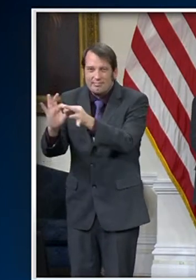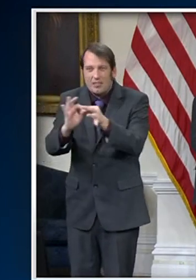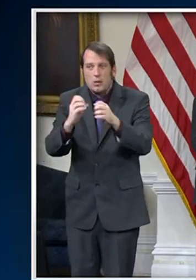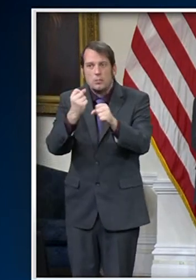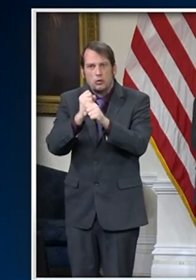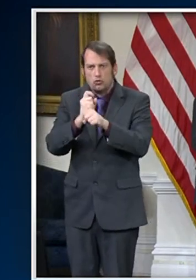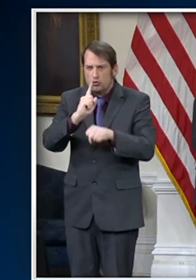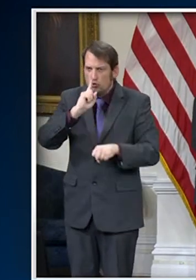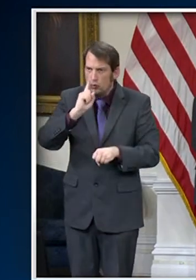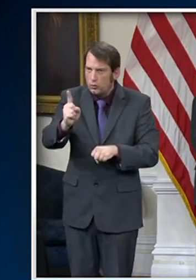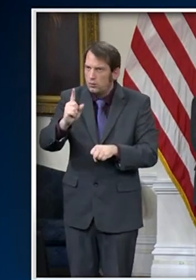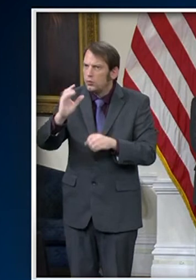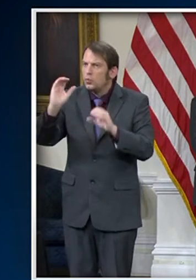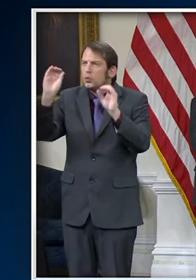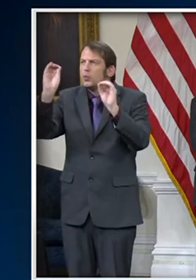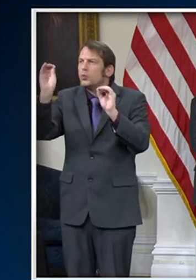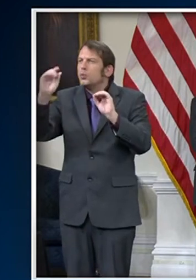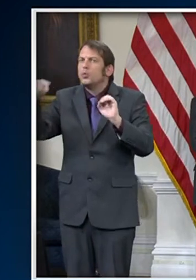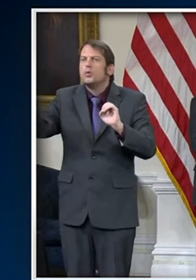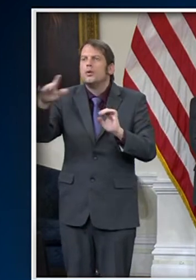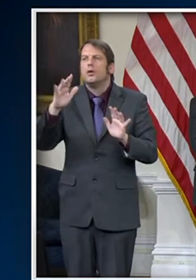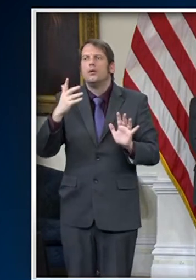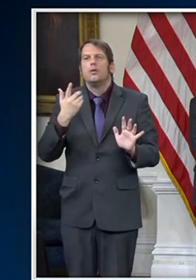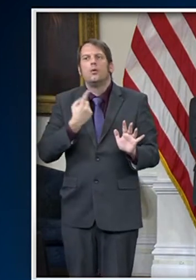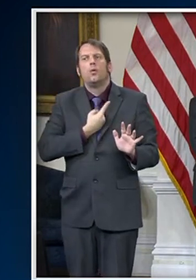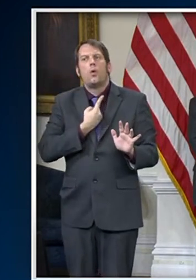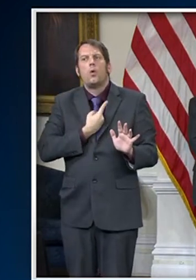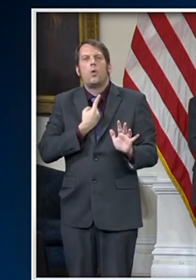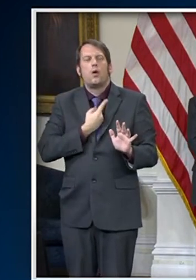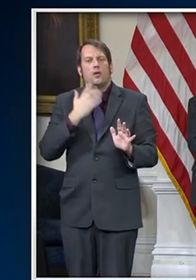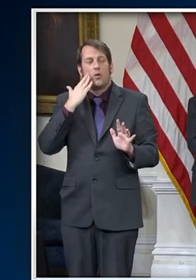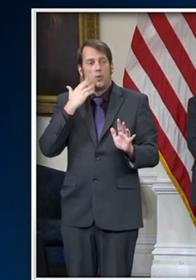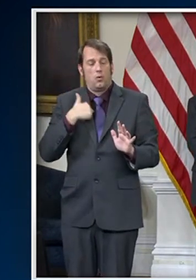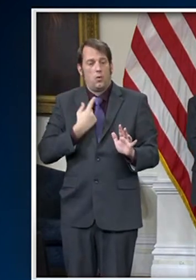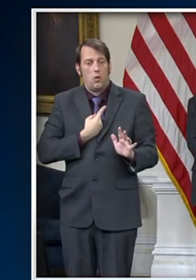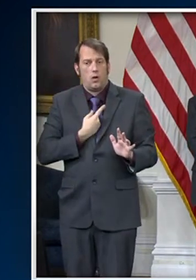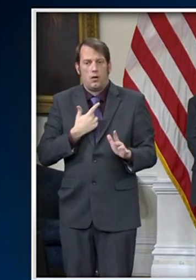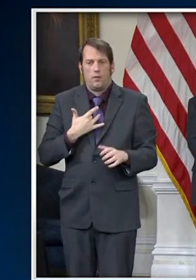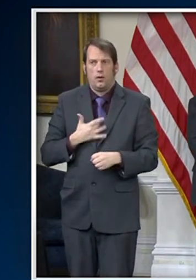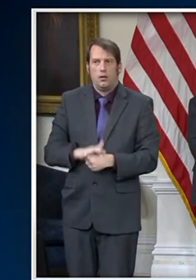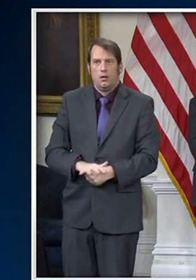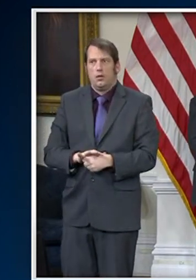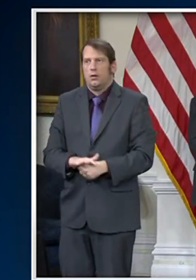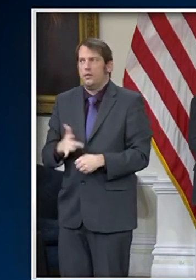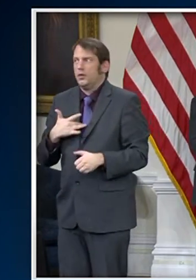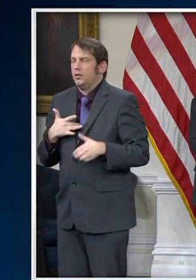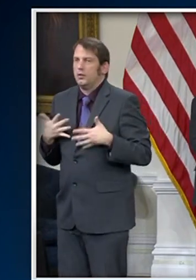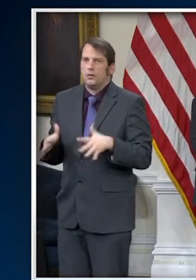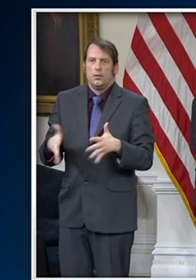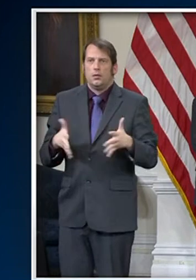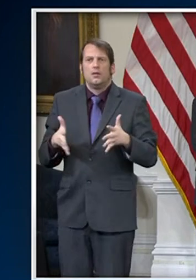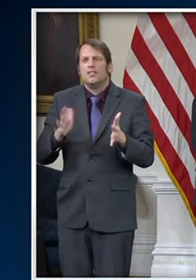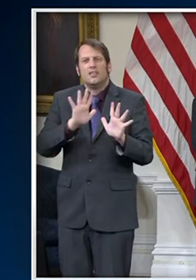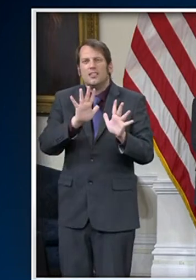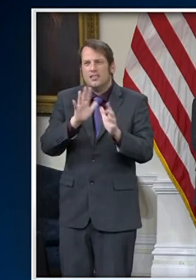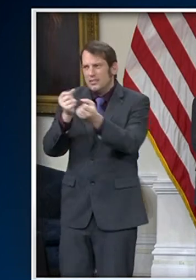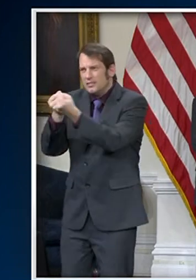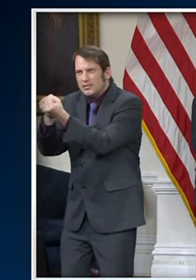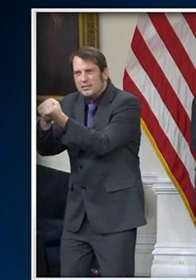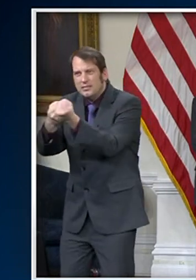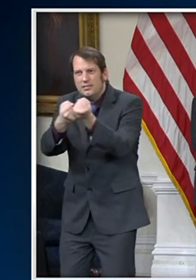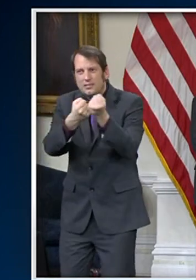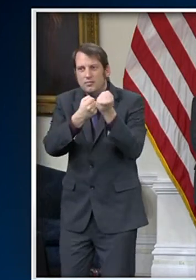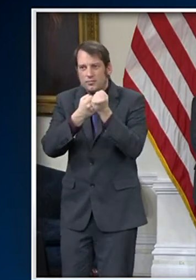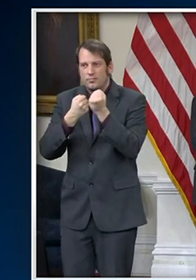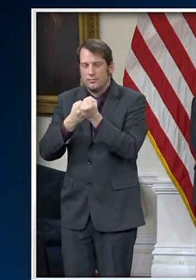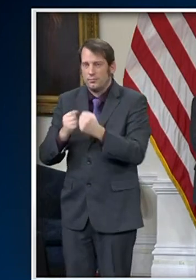one feels alone during these anxiety-provoking times. Finally, within this